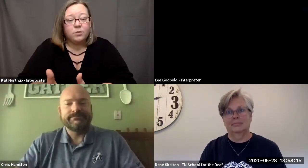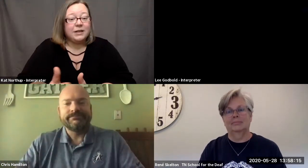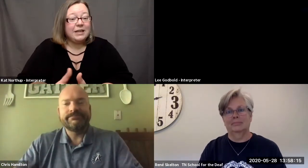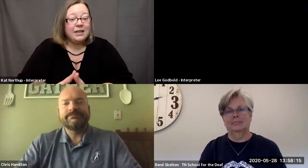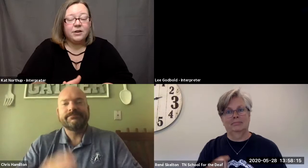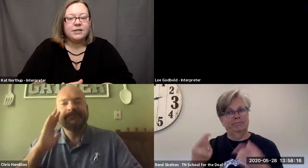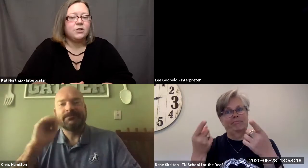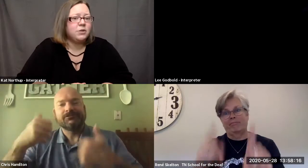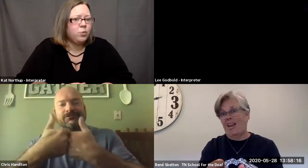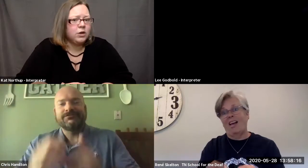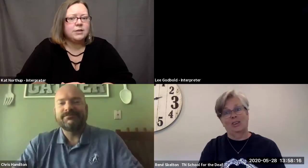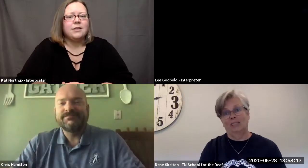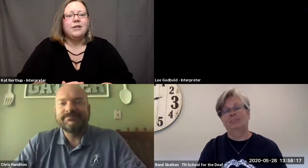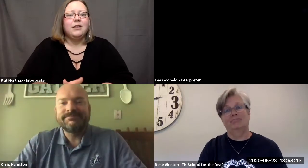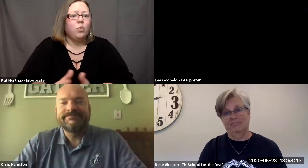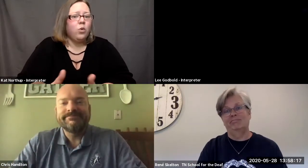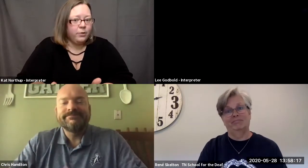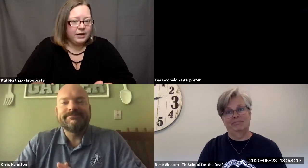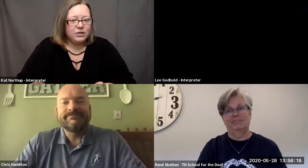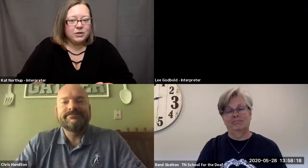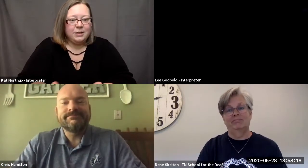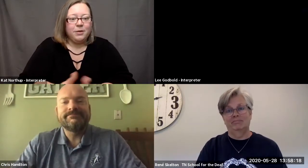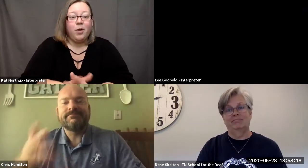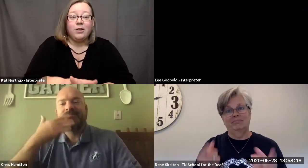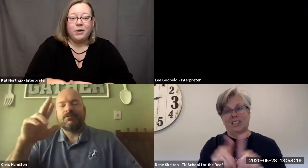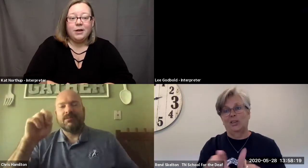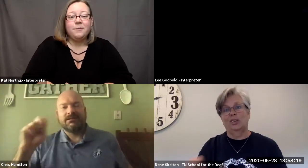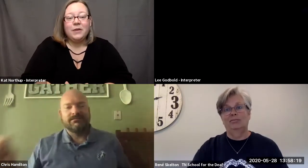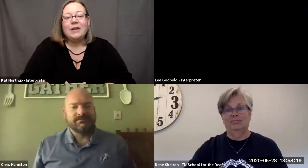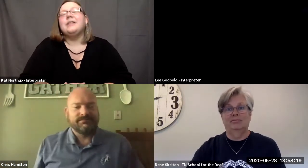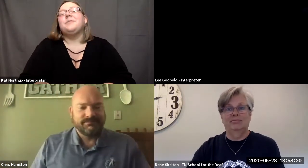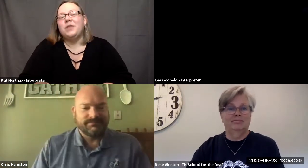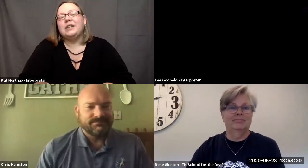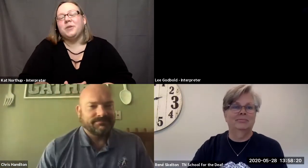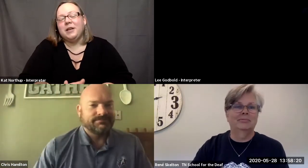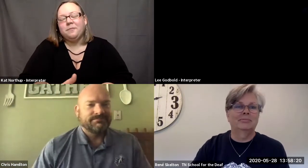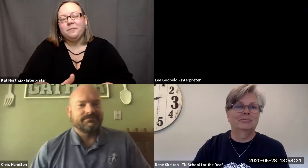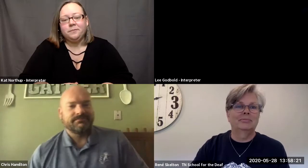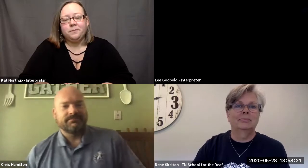in the evenings, no sports. What are we going to do to keep them occupied? Thanks, Renee.